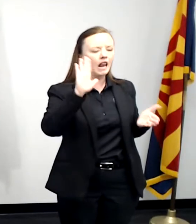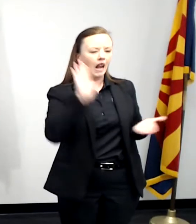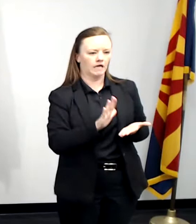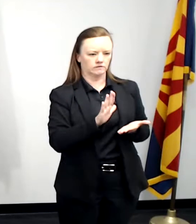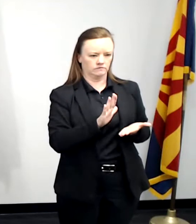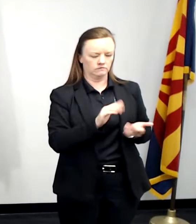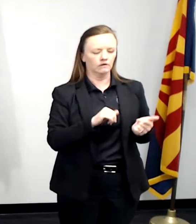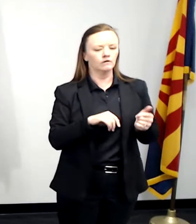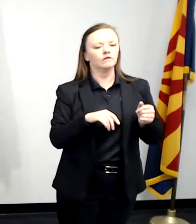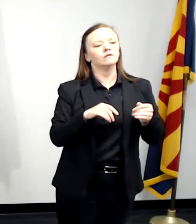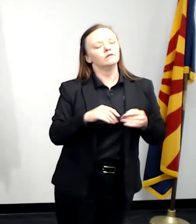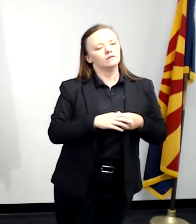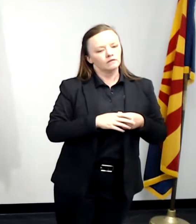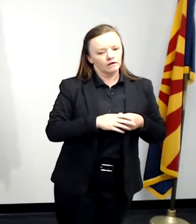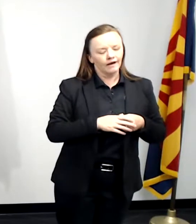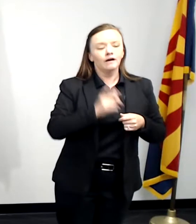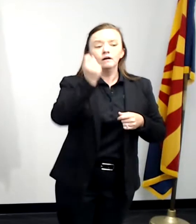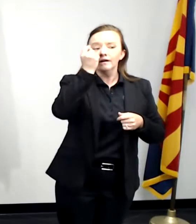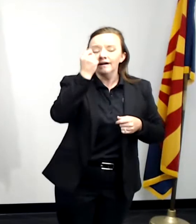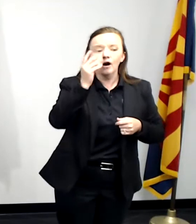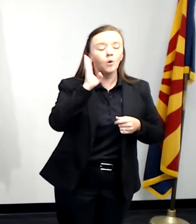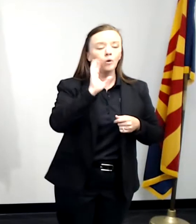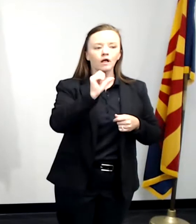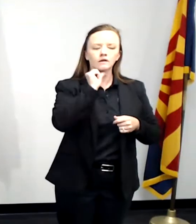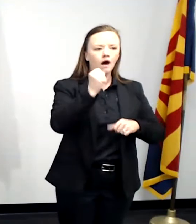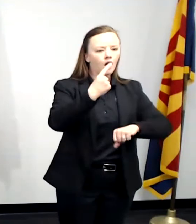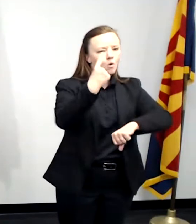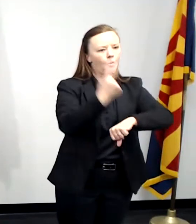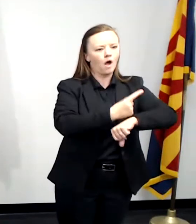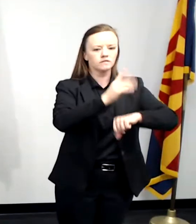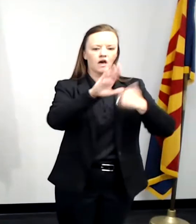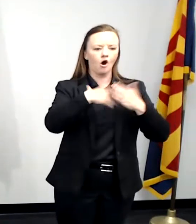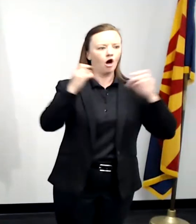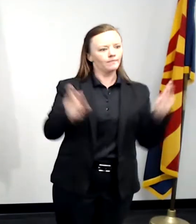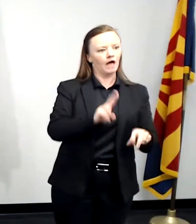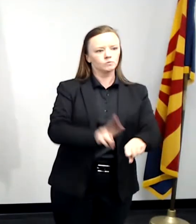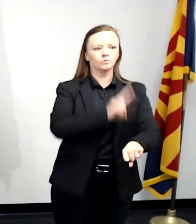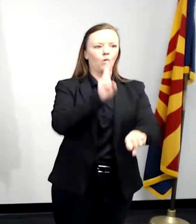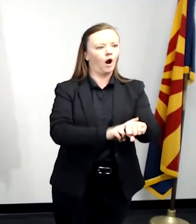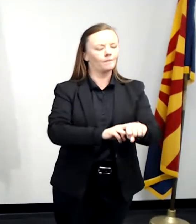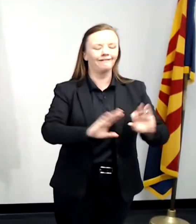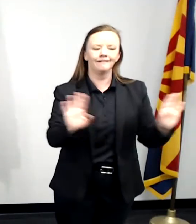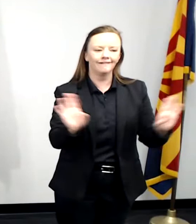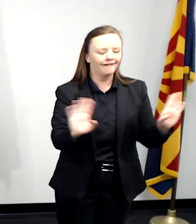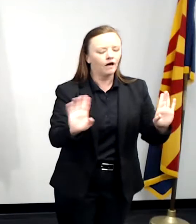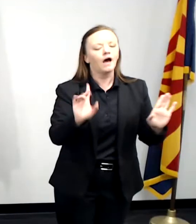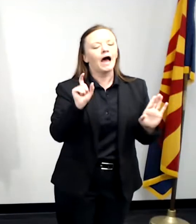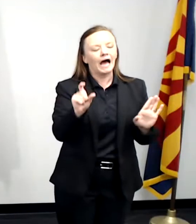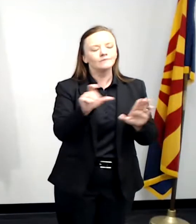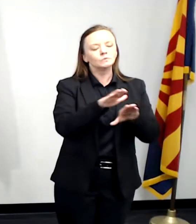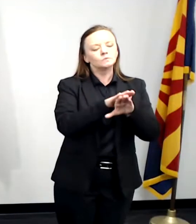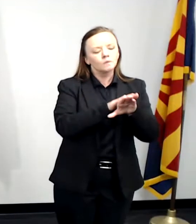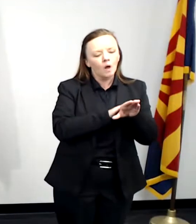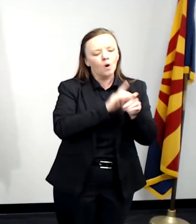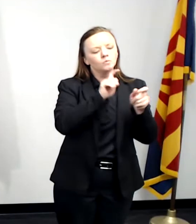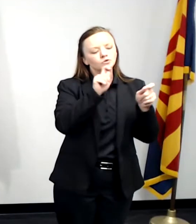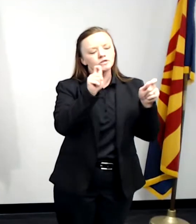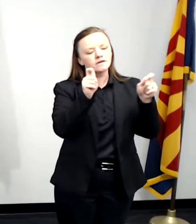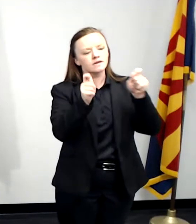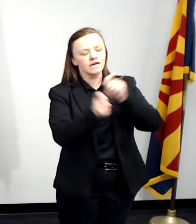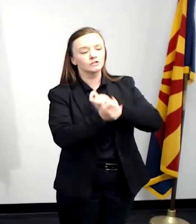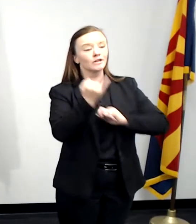than likely, we'll have to do it gradually because the evidence shows that if you pull back all at once, you might see another